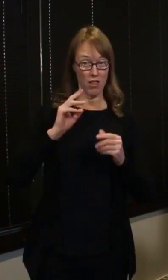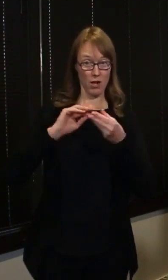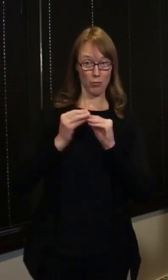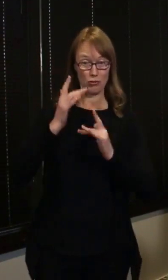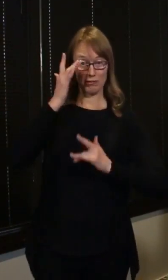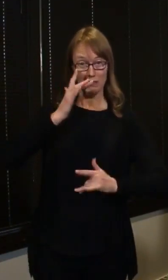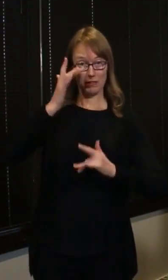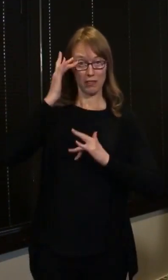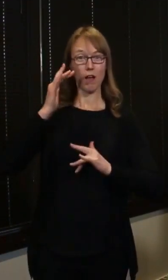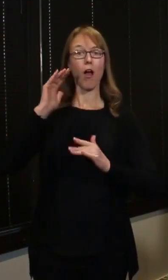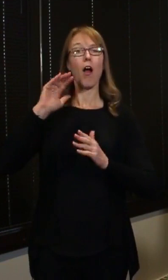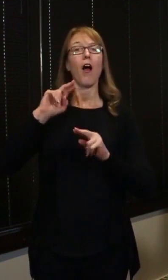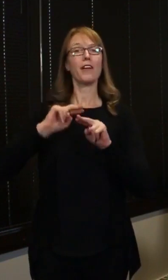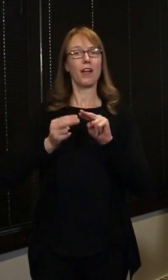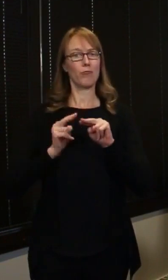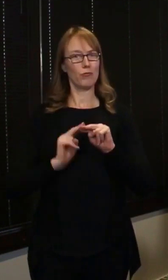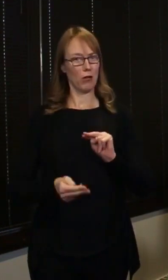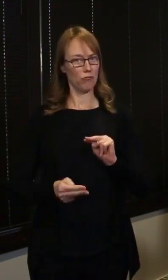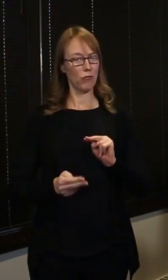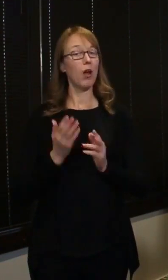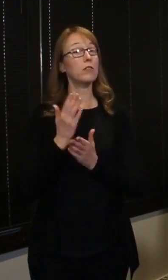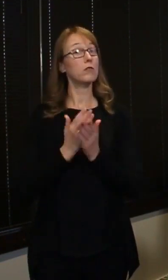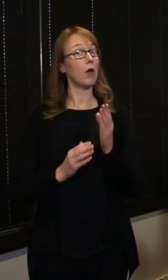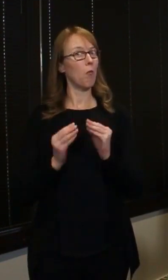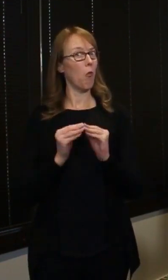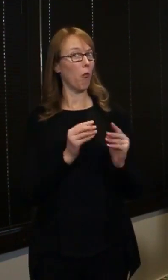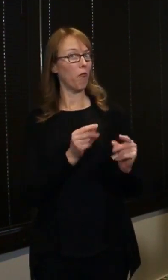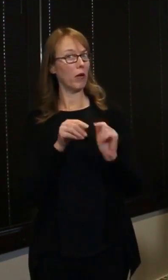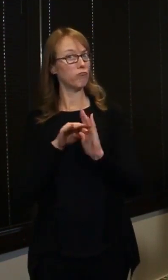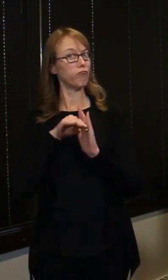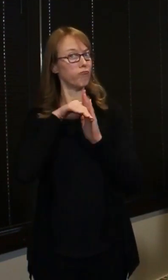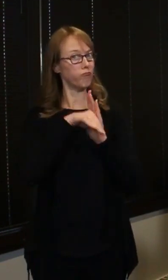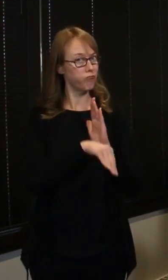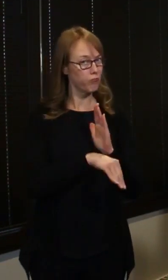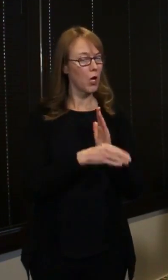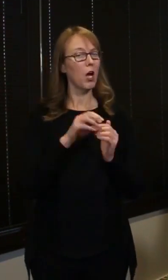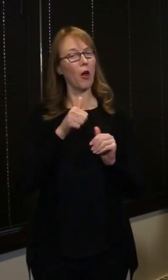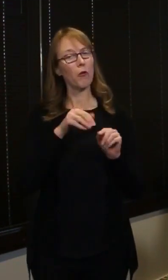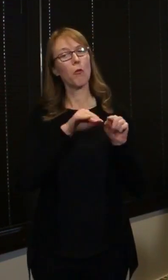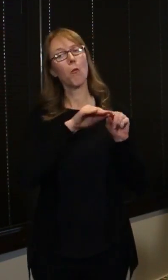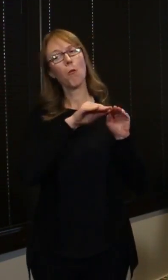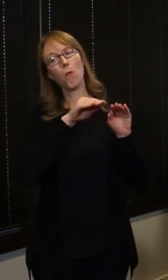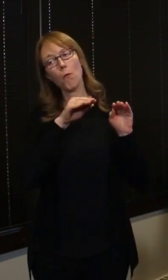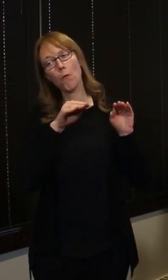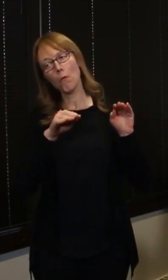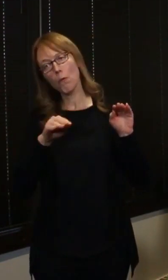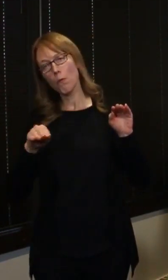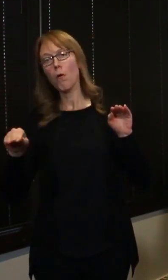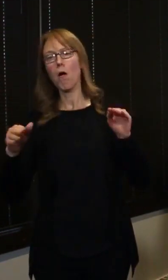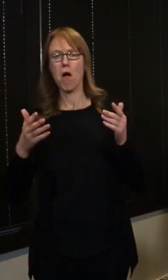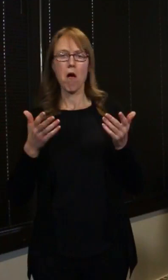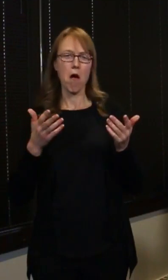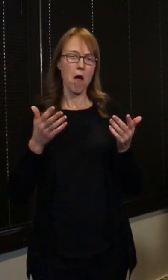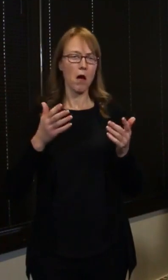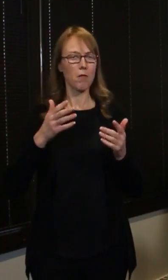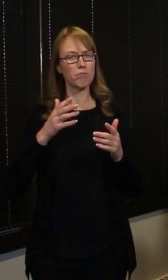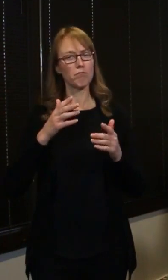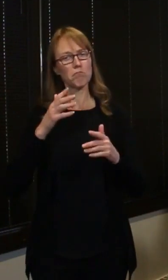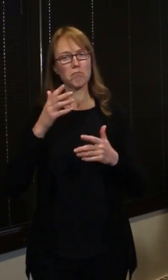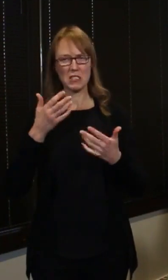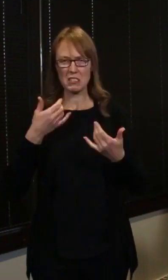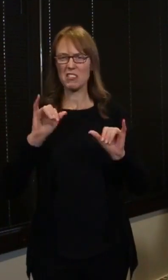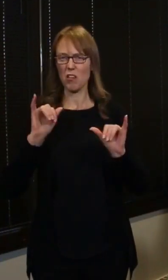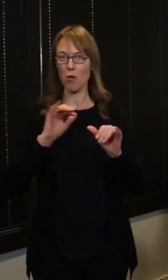similar declines. Now, some are going at a faster rate than others, but overall, most of the major metropolitan areas are declining as